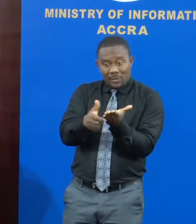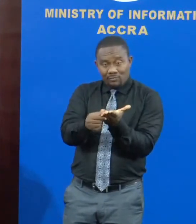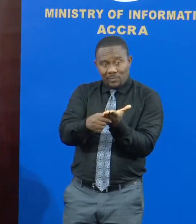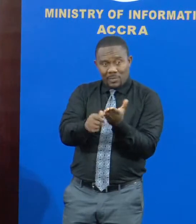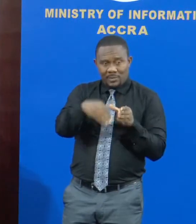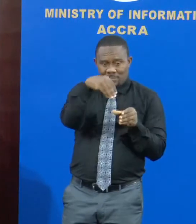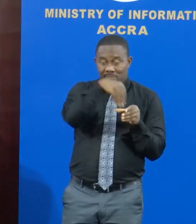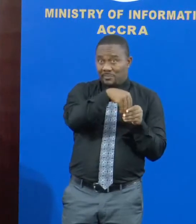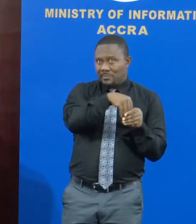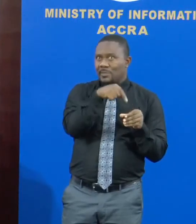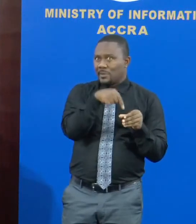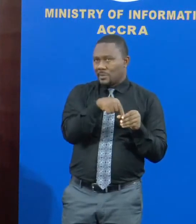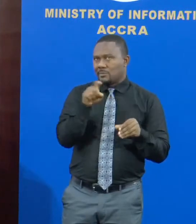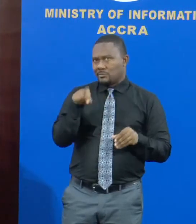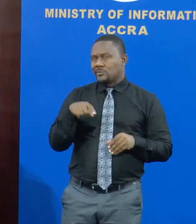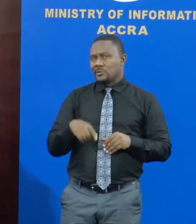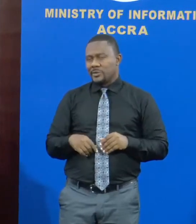Second,